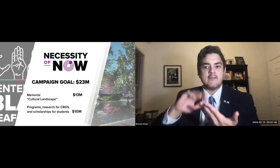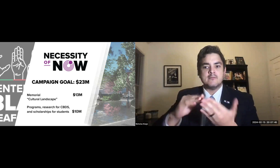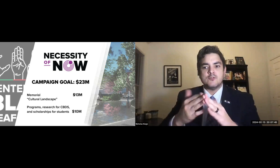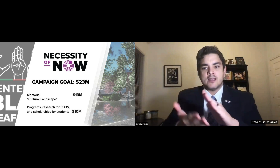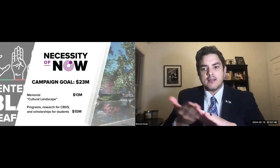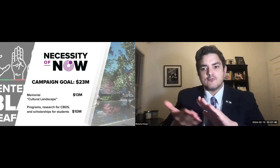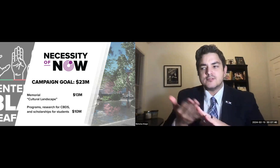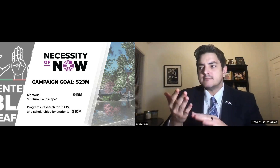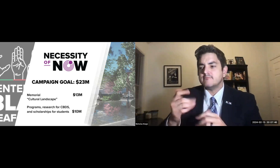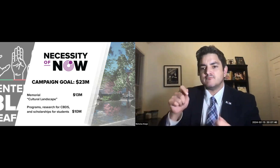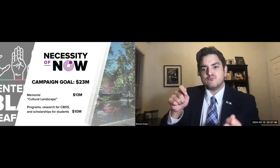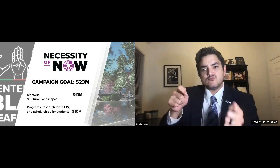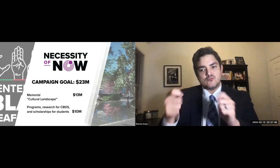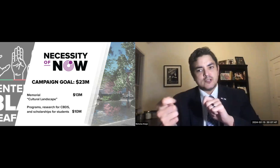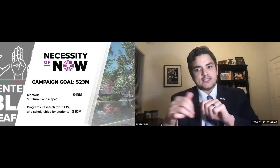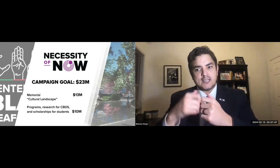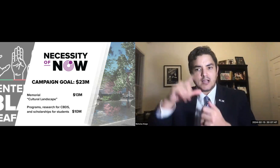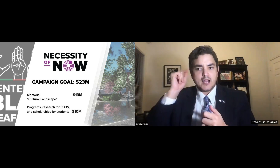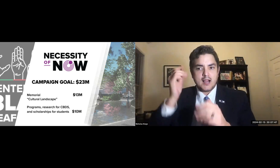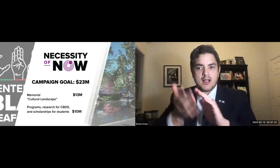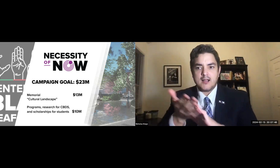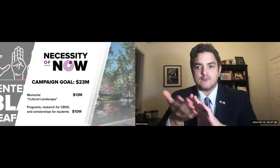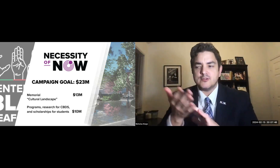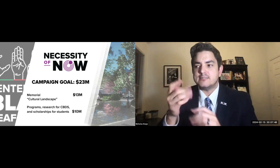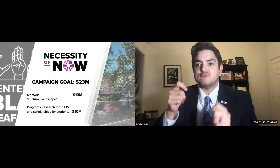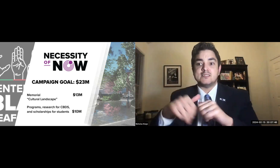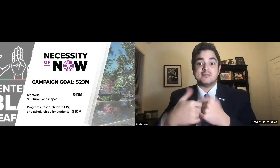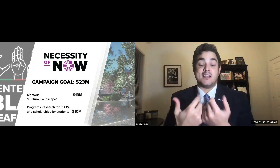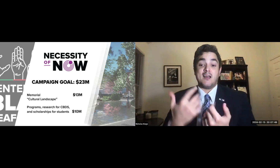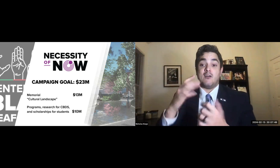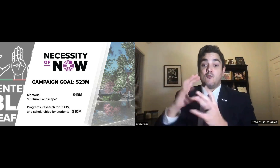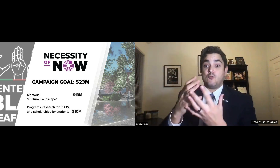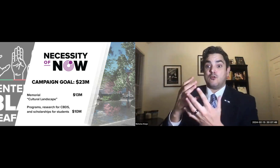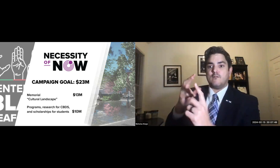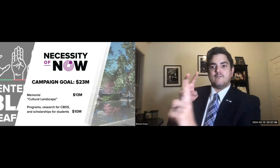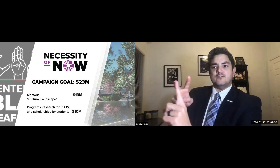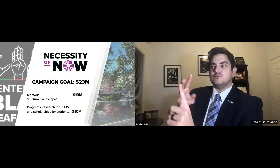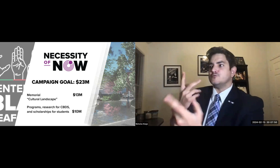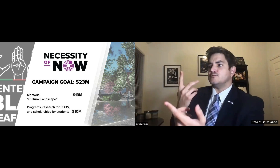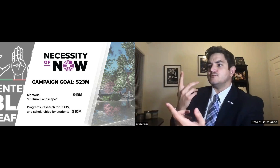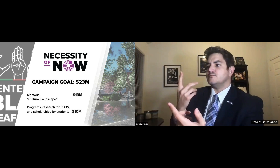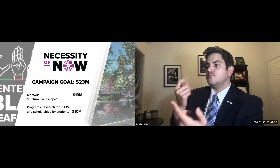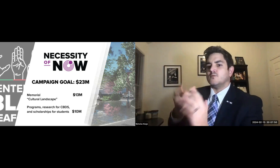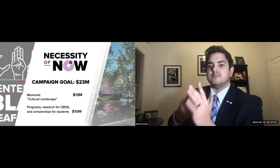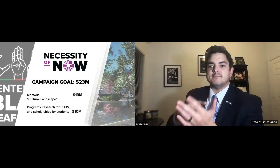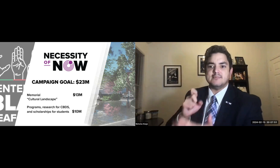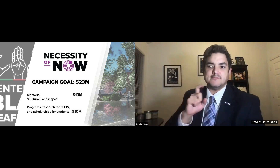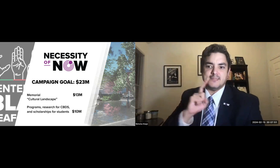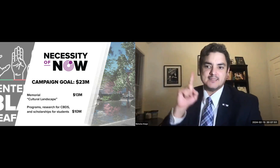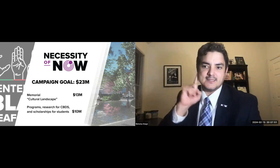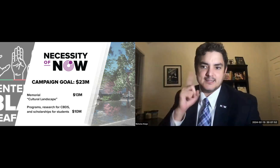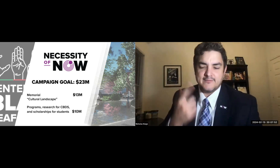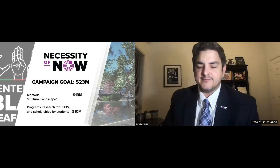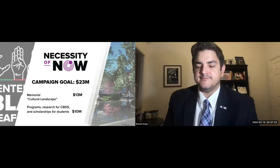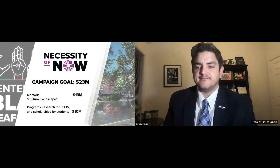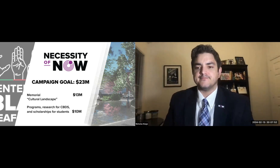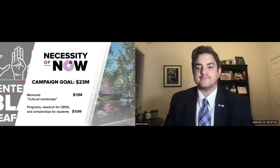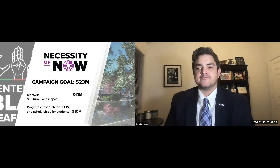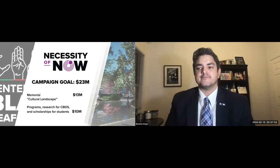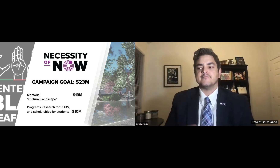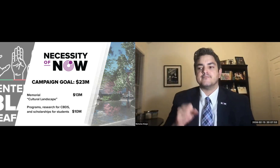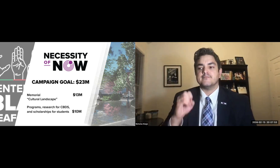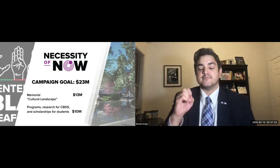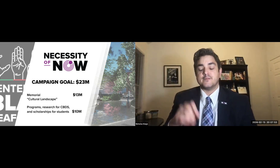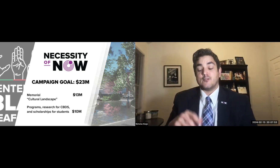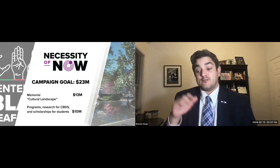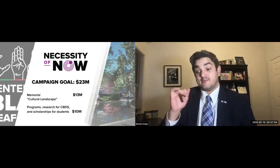it, we can disseminate it throughout the world. So it helps our community here at Gallaudet to shift the way that we operate, to change our